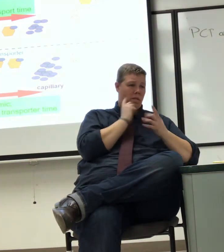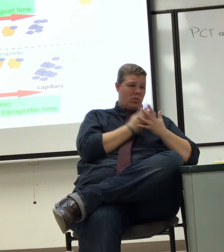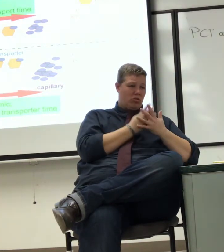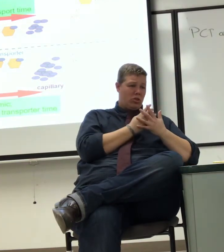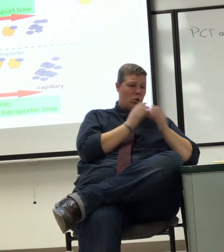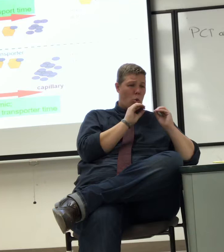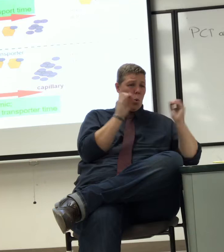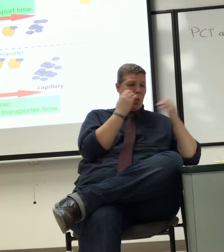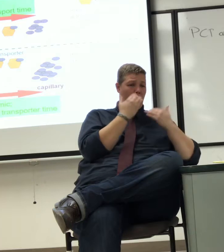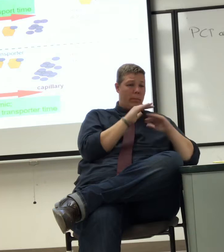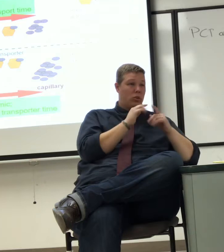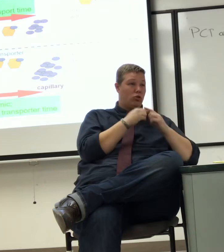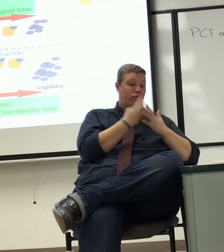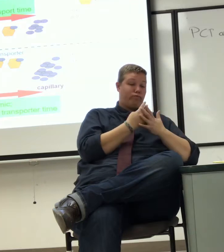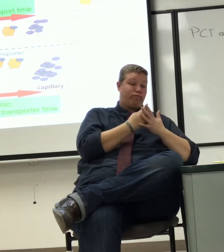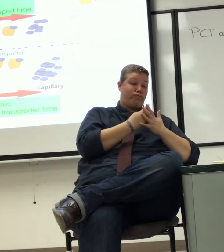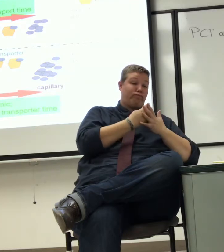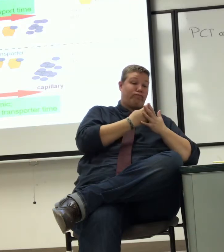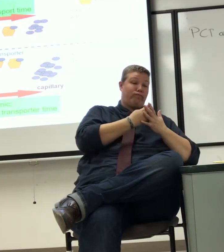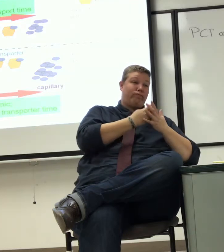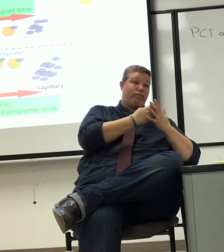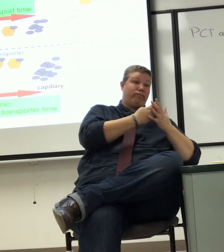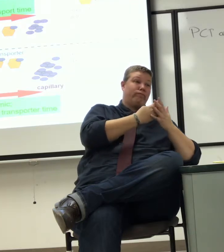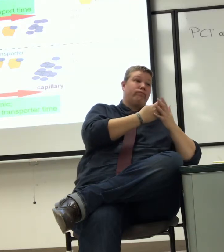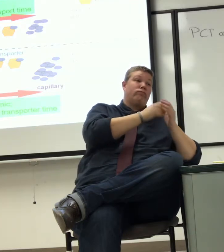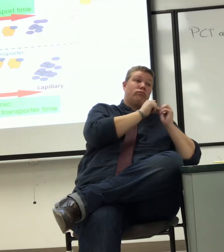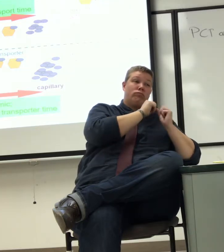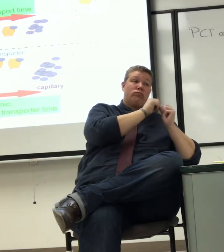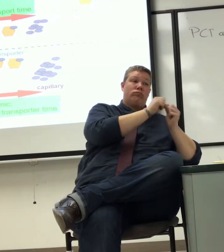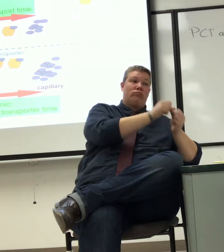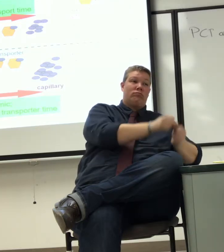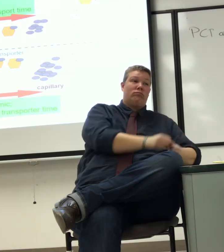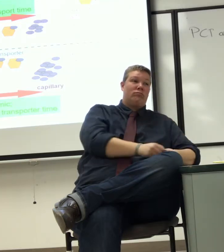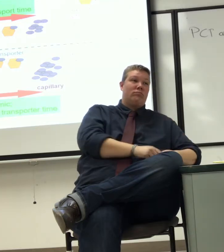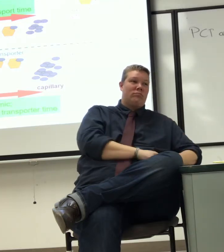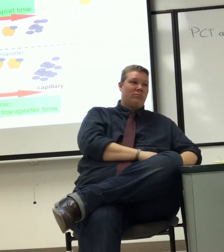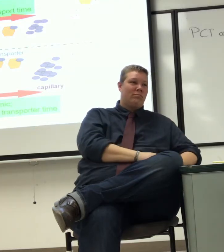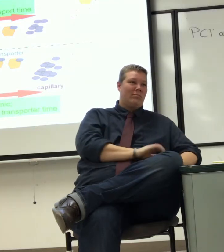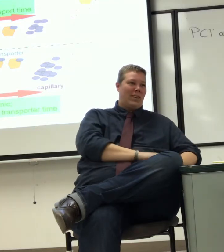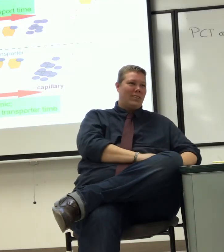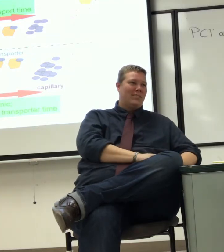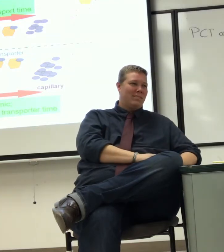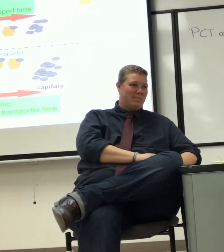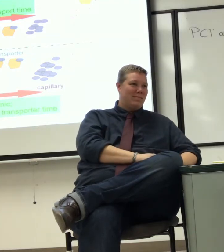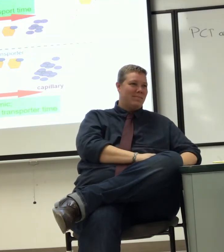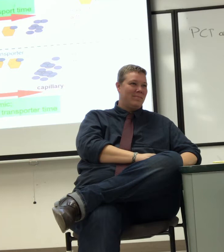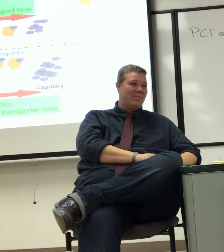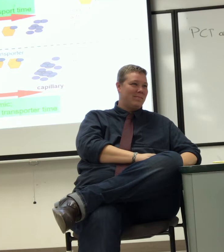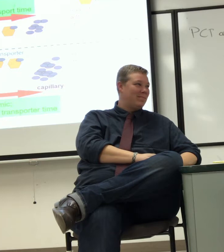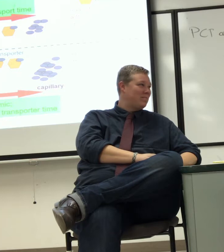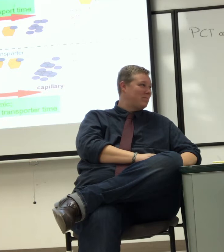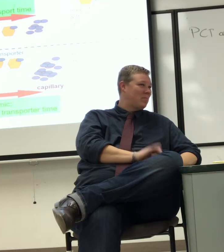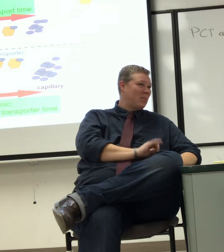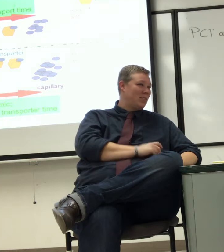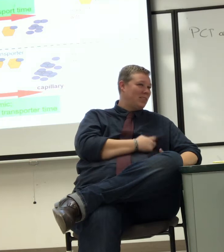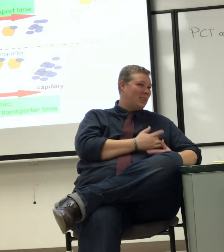as much as you need to, as long as it can make it through the filter. So that's another thing you should know. Put in